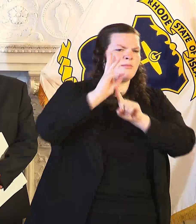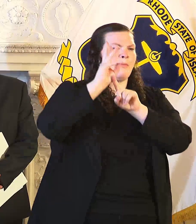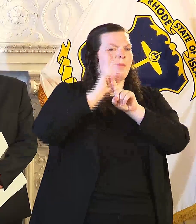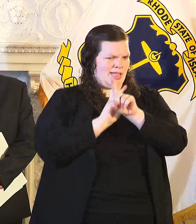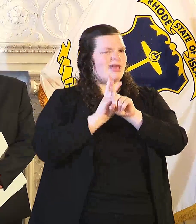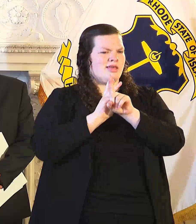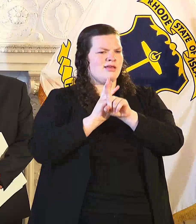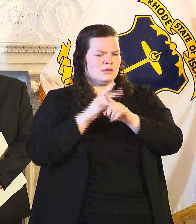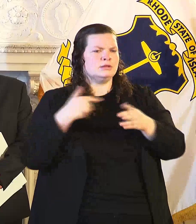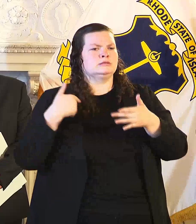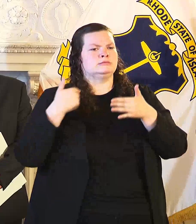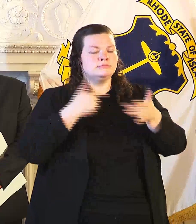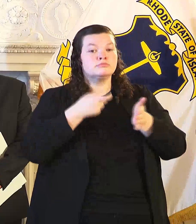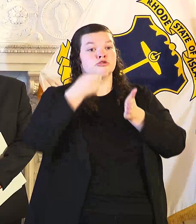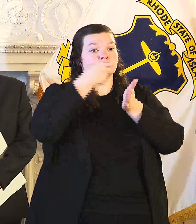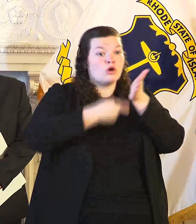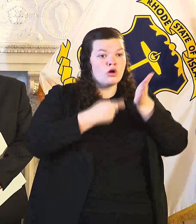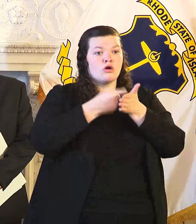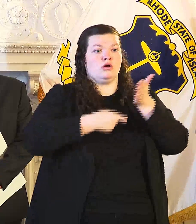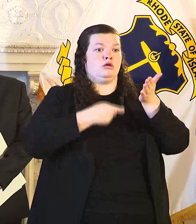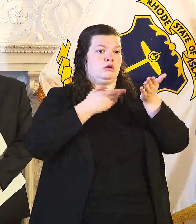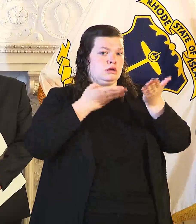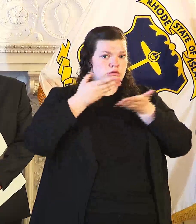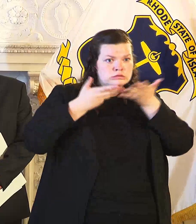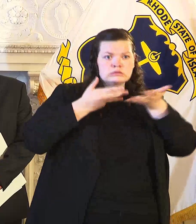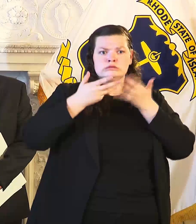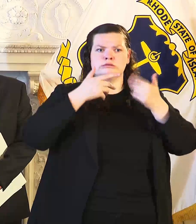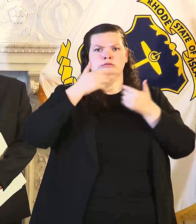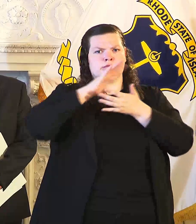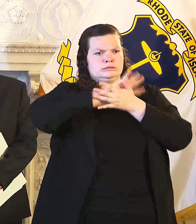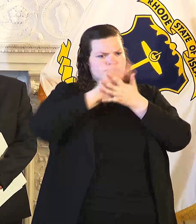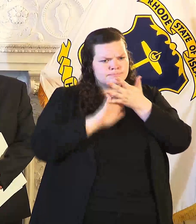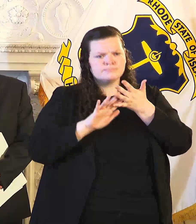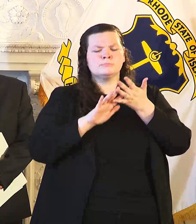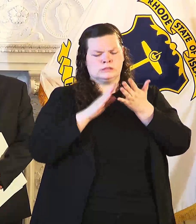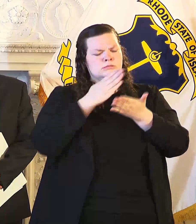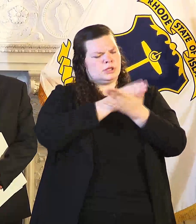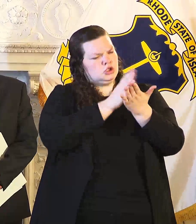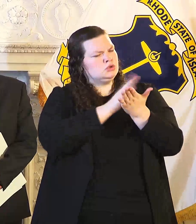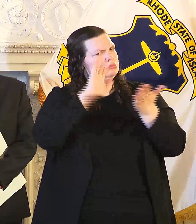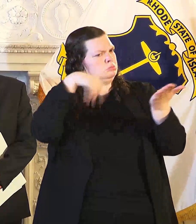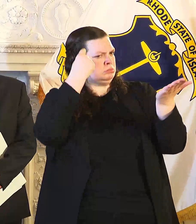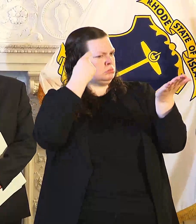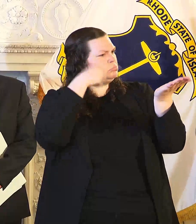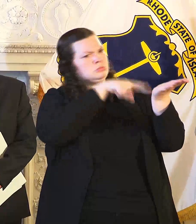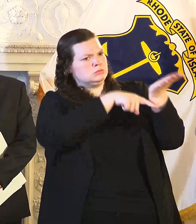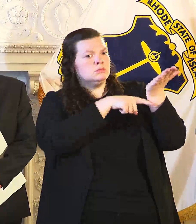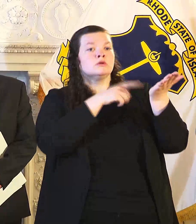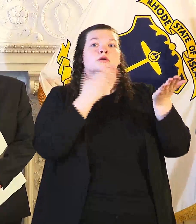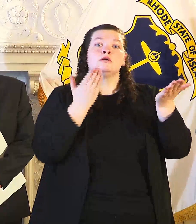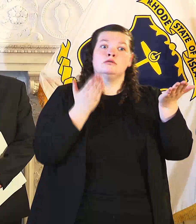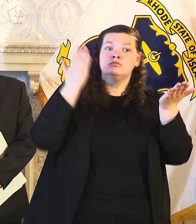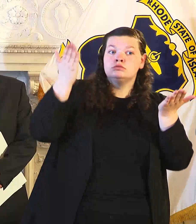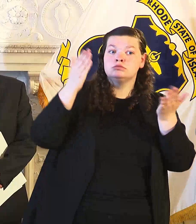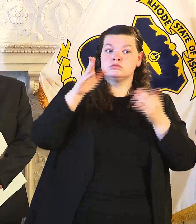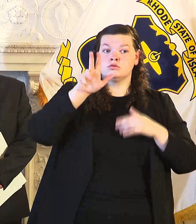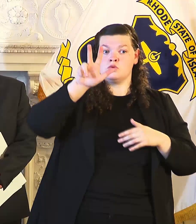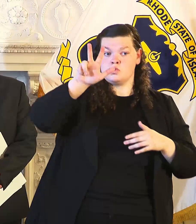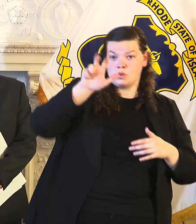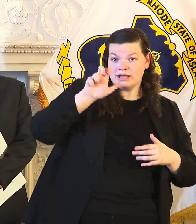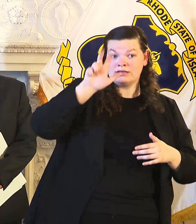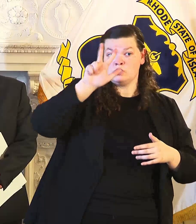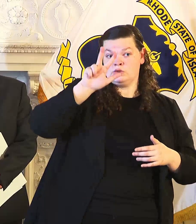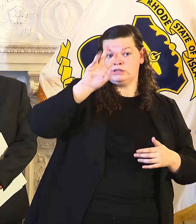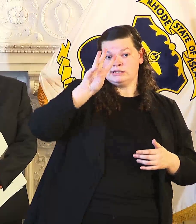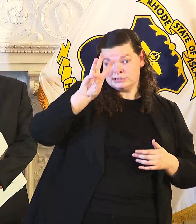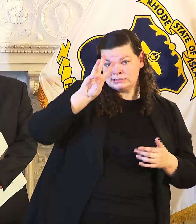partial design. Our technical proposal probably has 3,600 pages of calculations and drawings and details in it, and that's not fully complete